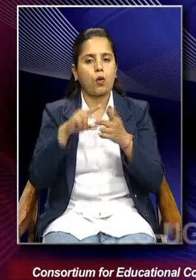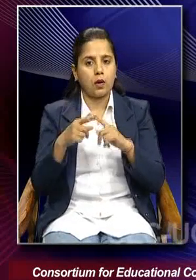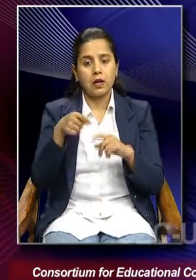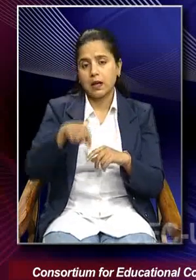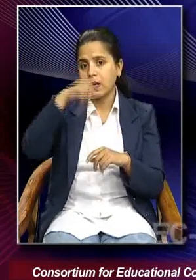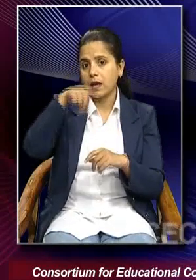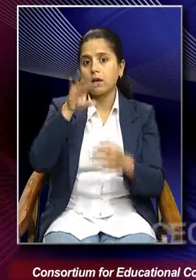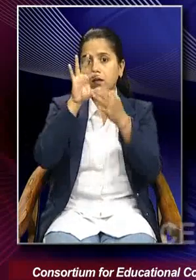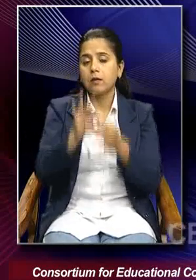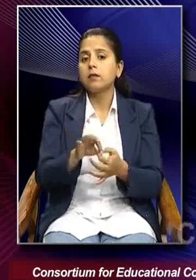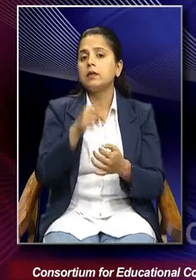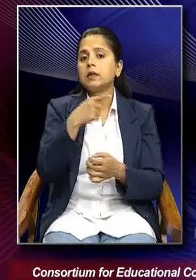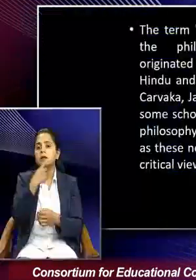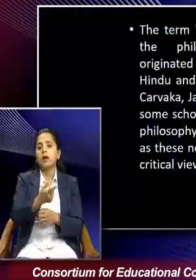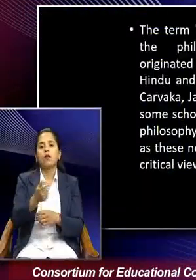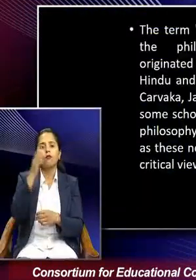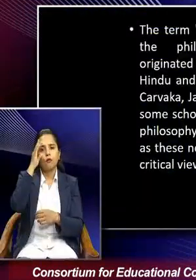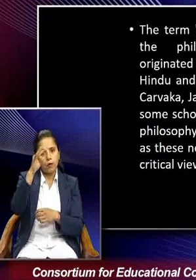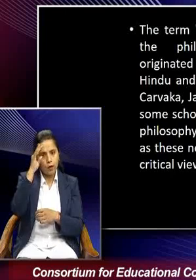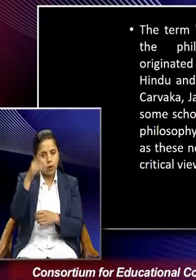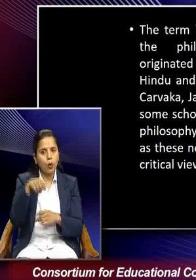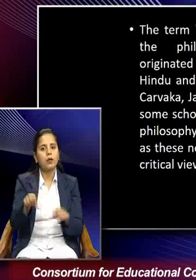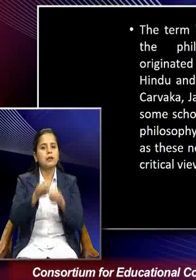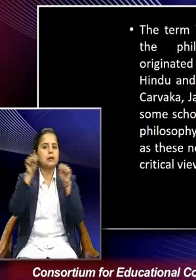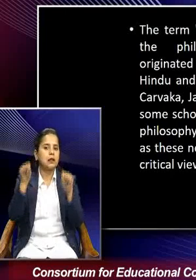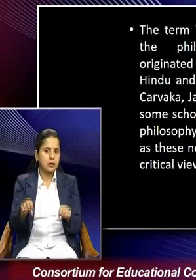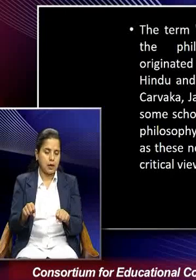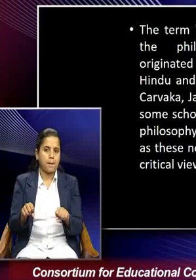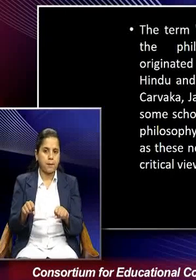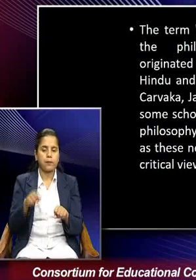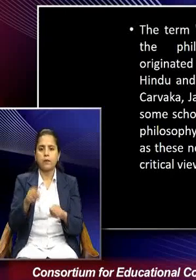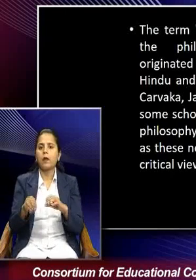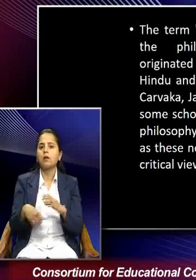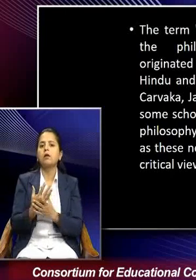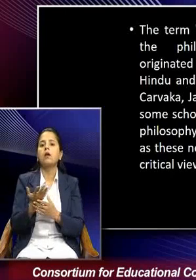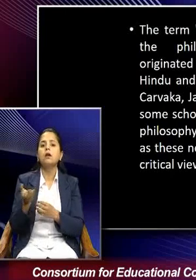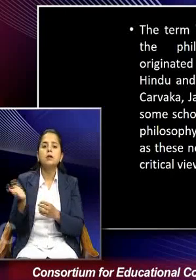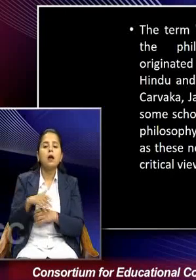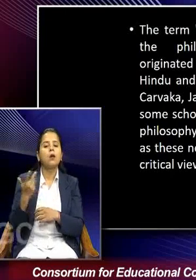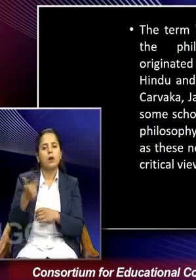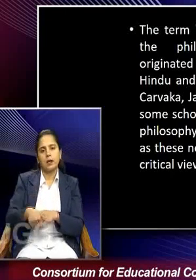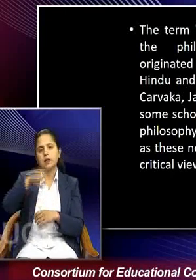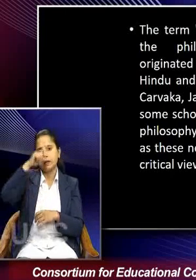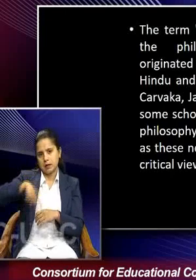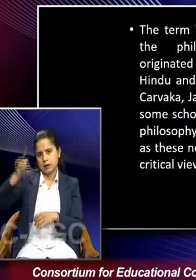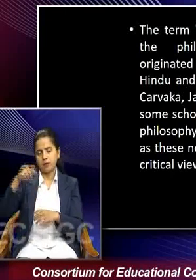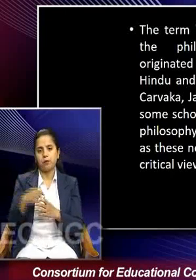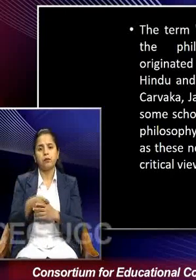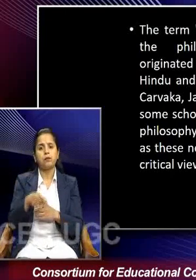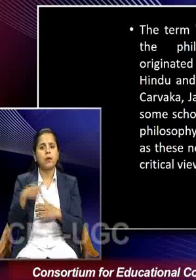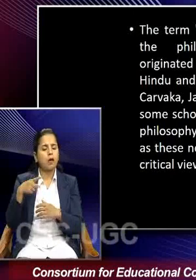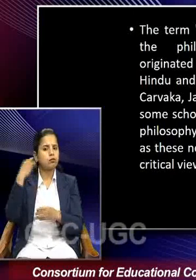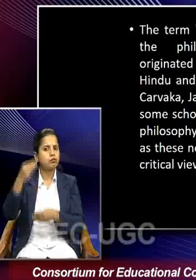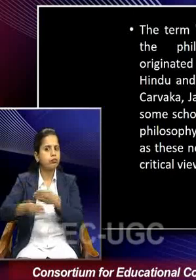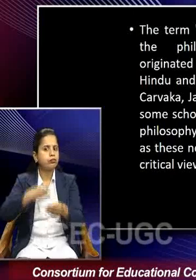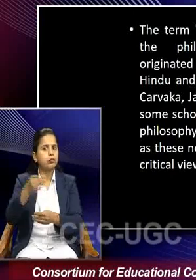here refers to the philosophical systems that have originated in India, encompassing